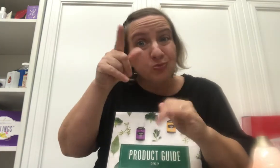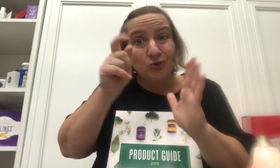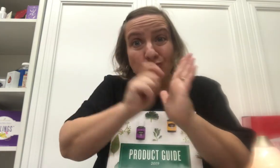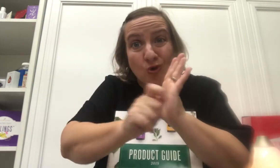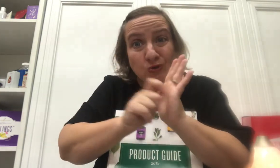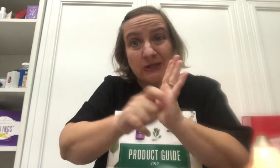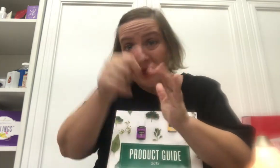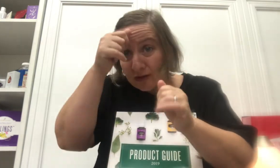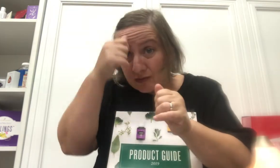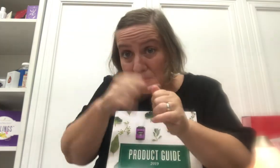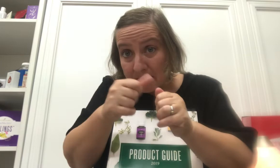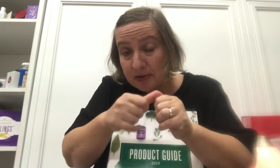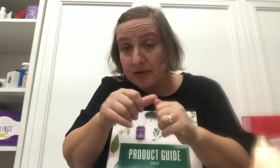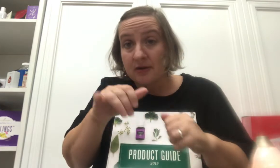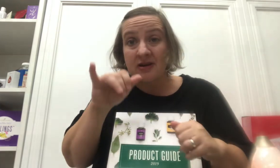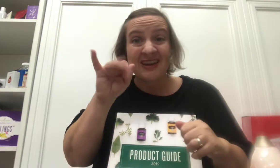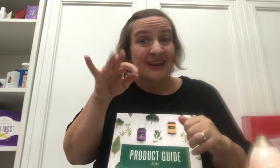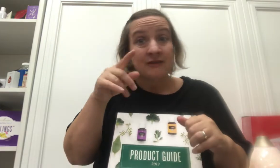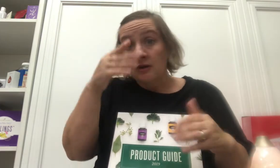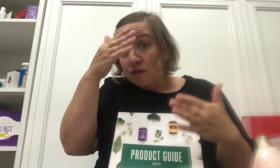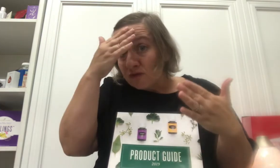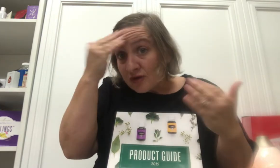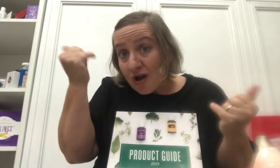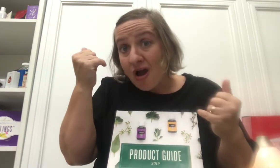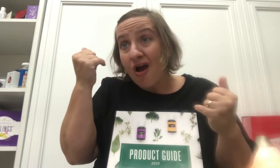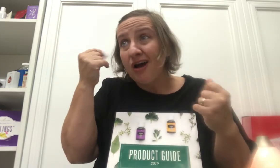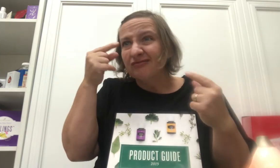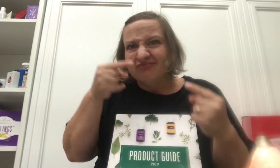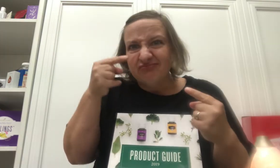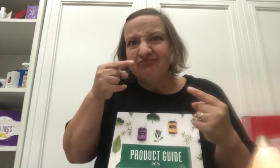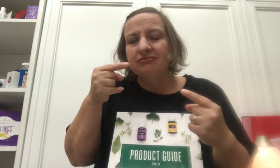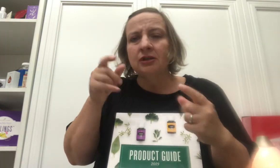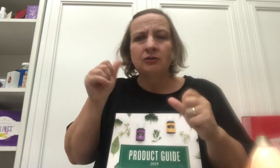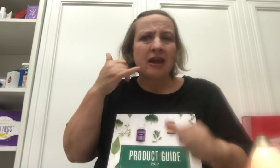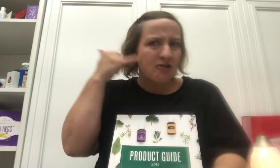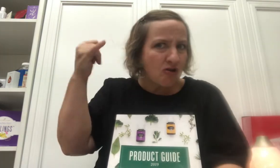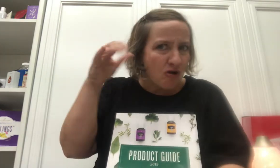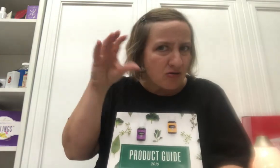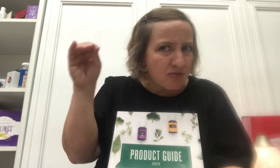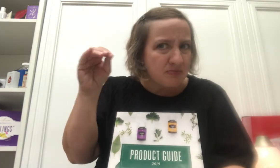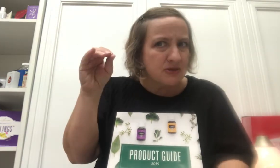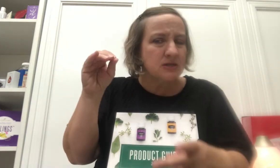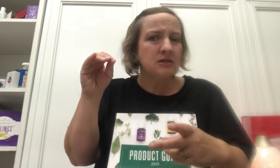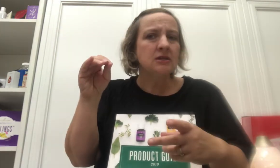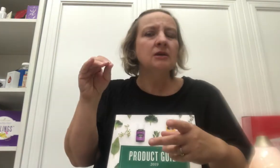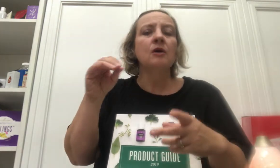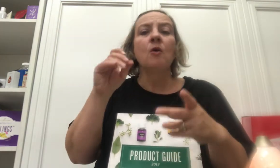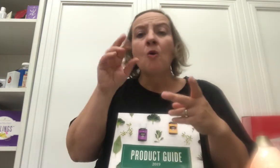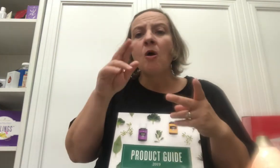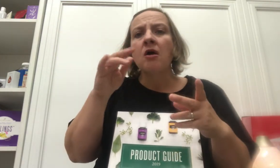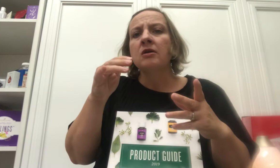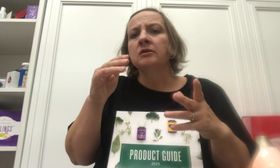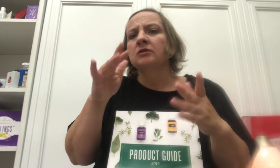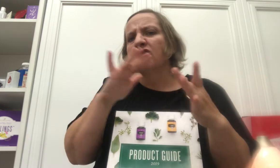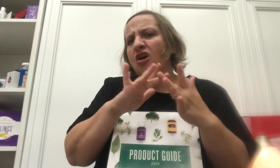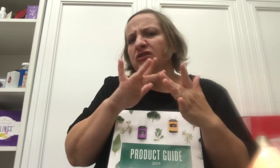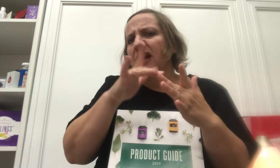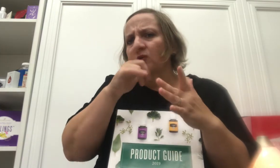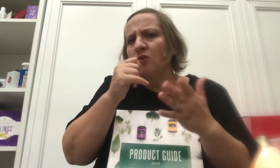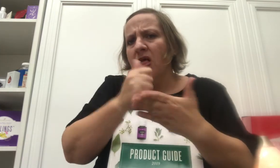an email, or maybe you wrote it down when you joined. If you forgot or you're having any struggles, call the company or